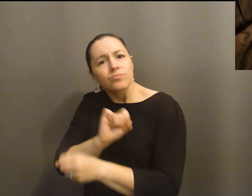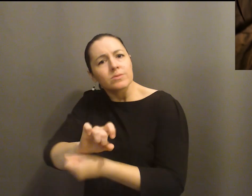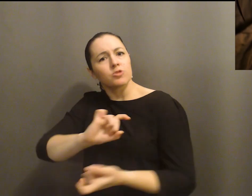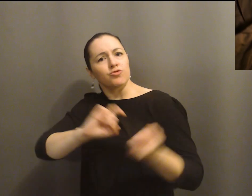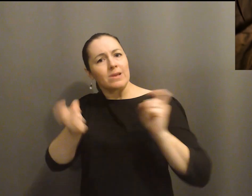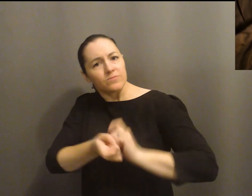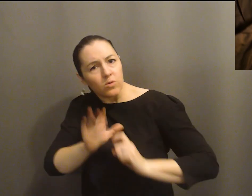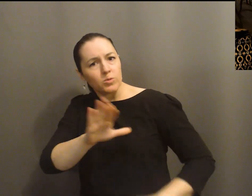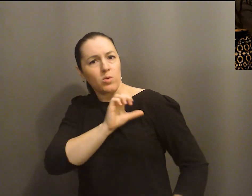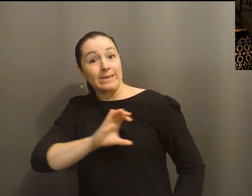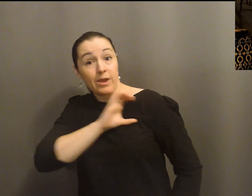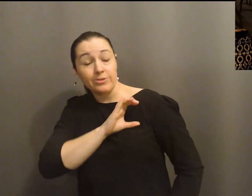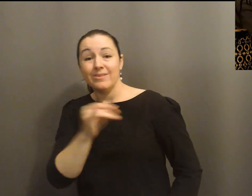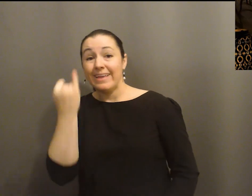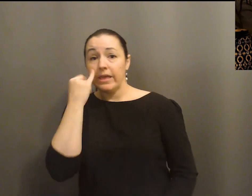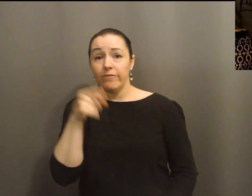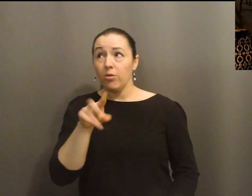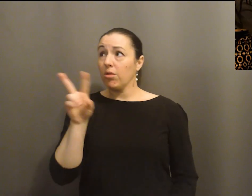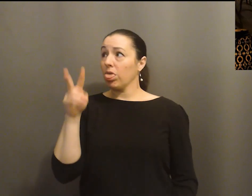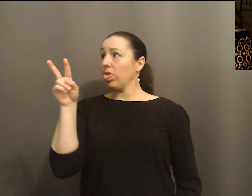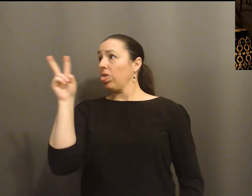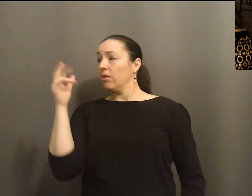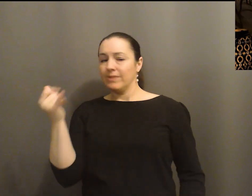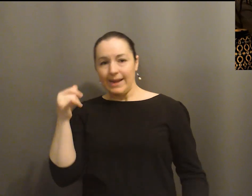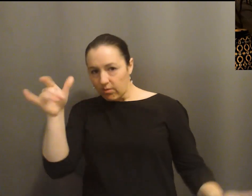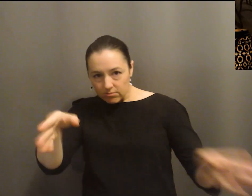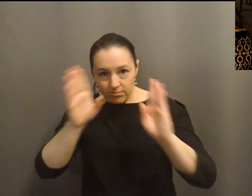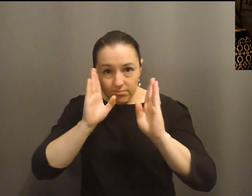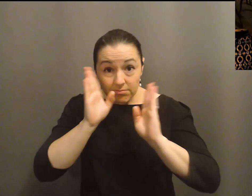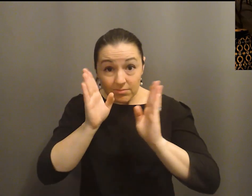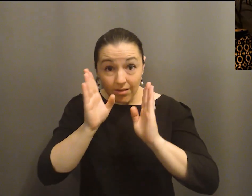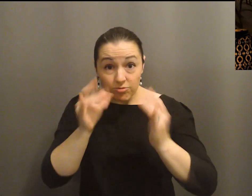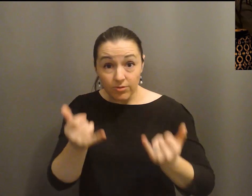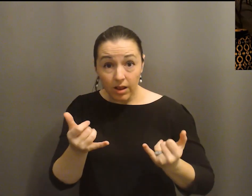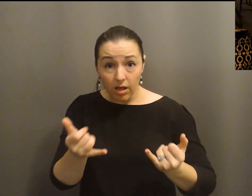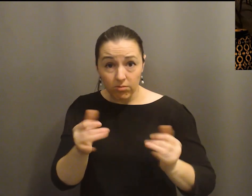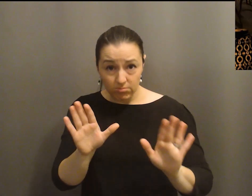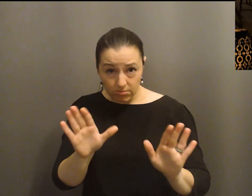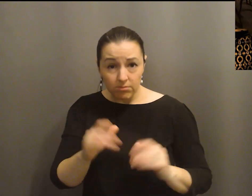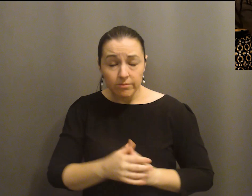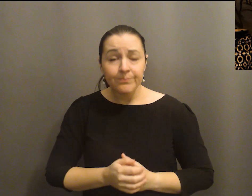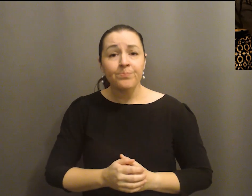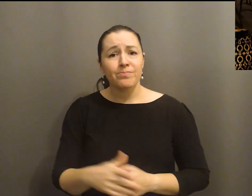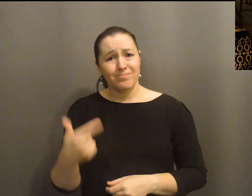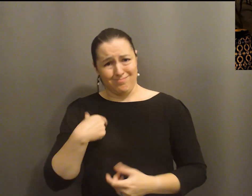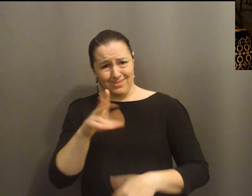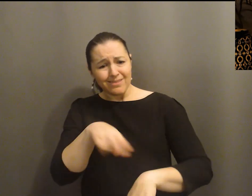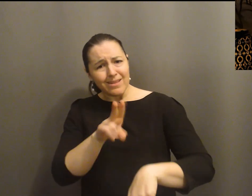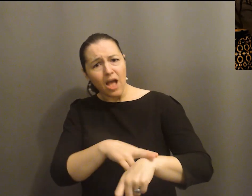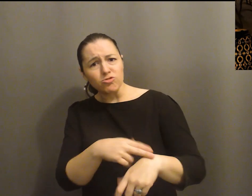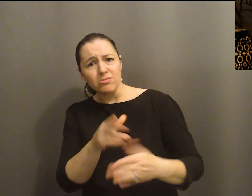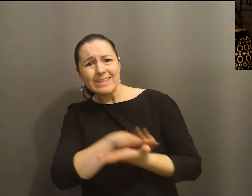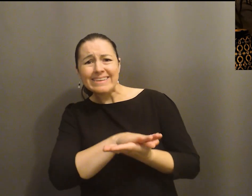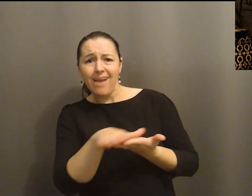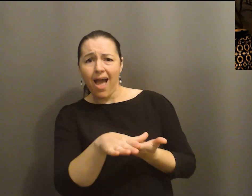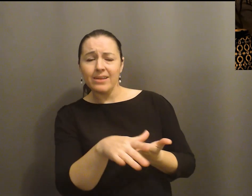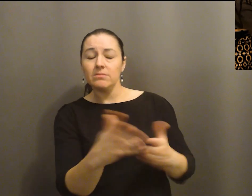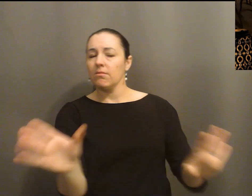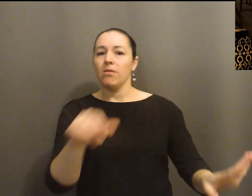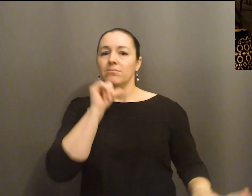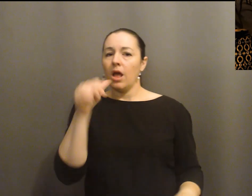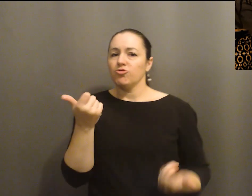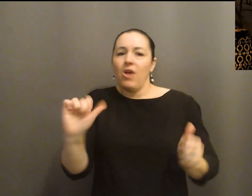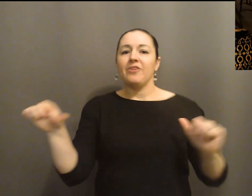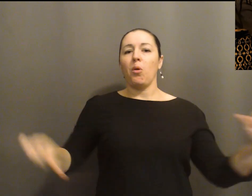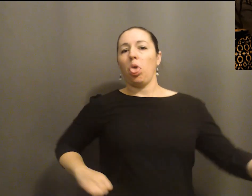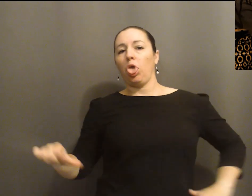Our character If you drift it off You have to come back Right now You have to lean Into this right now Listen to me I'm naturally kind And I'm not saying